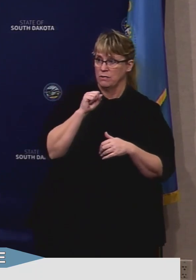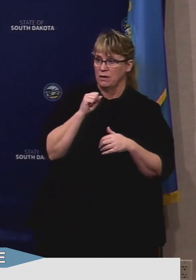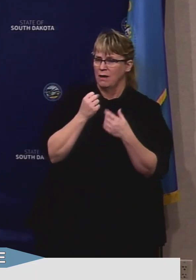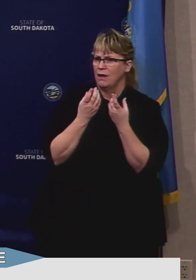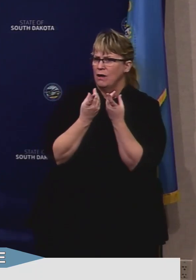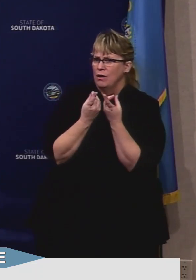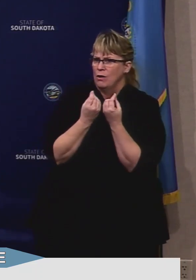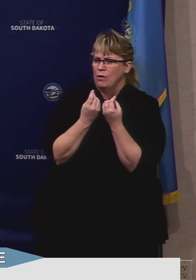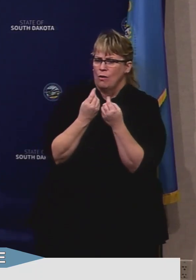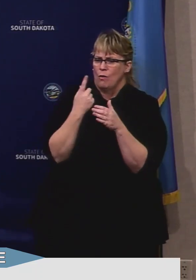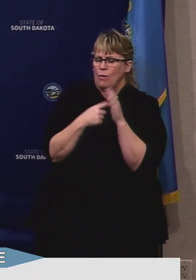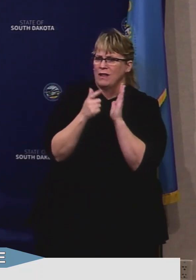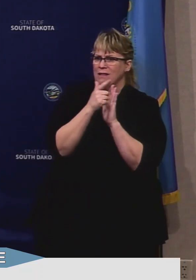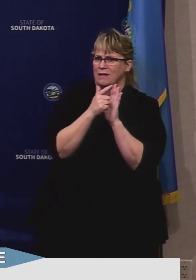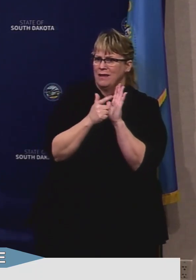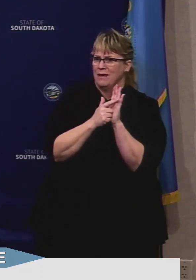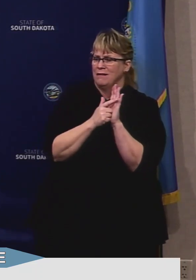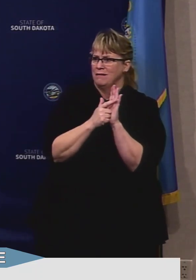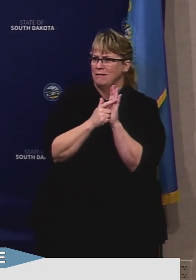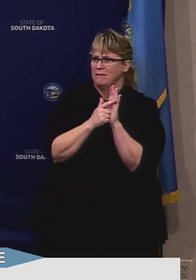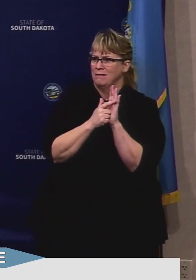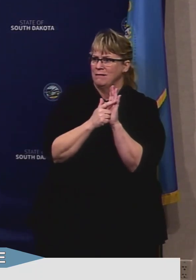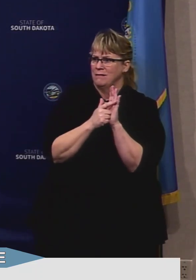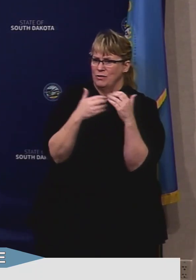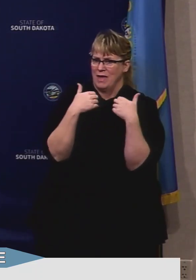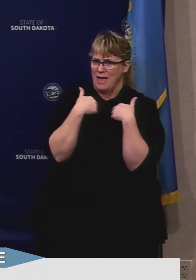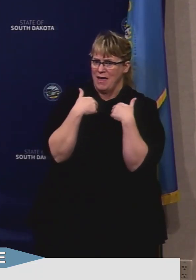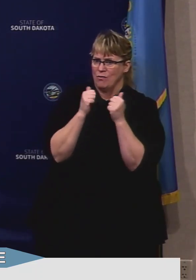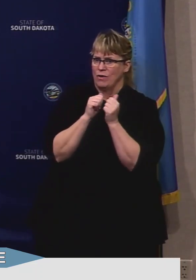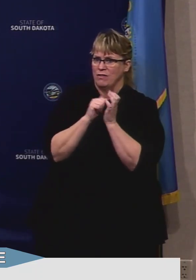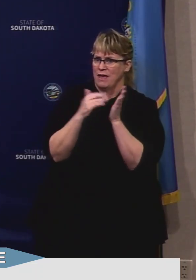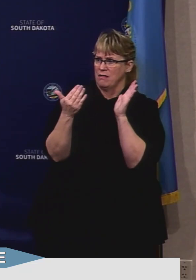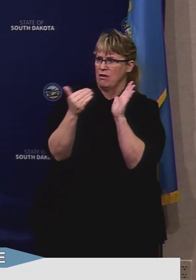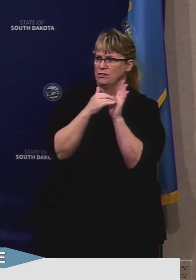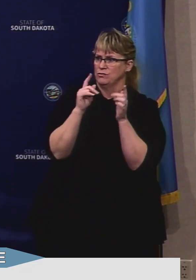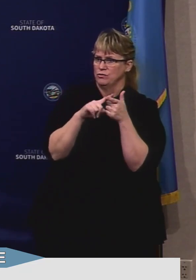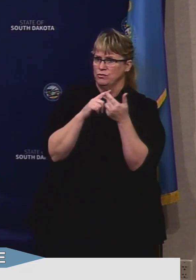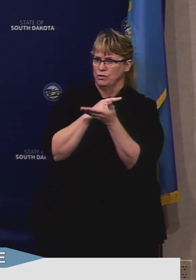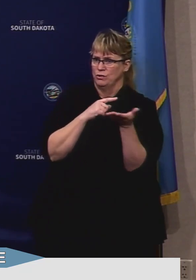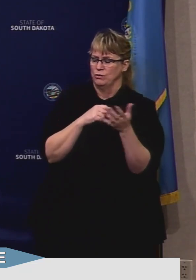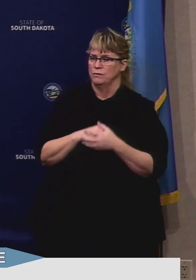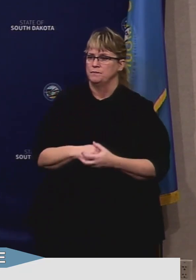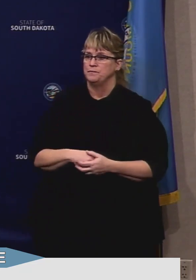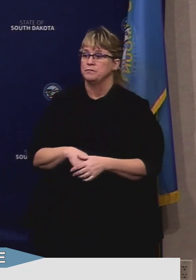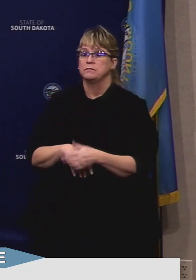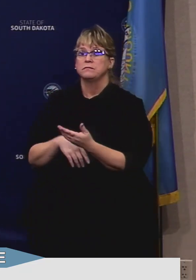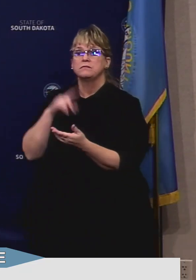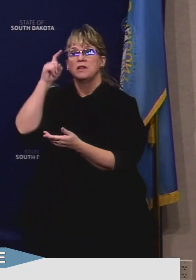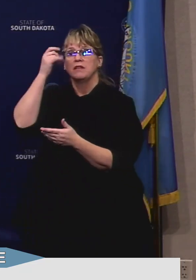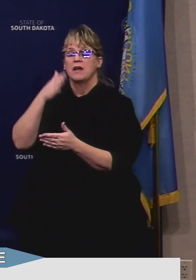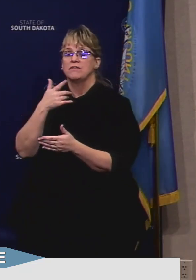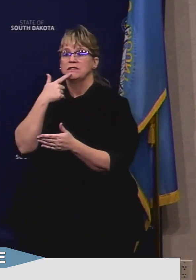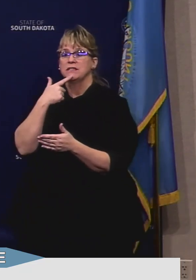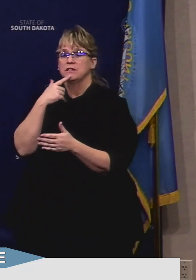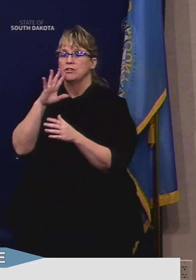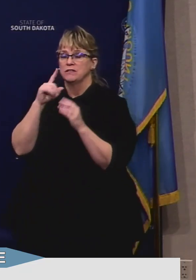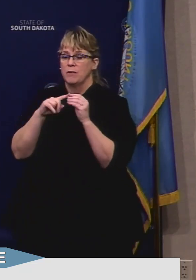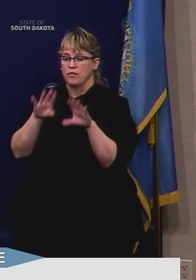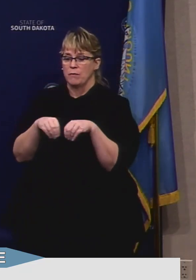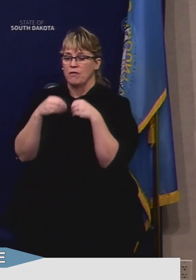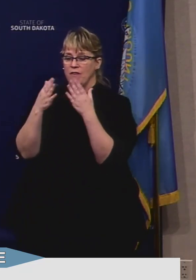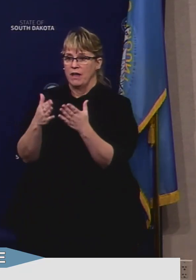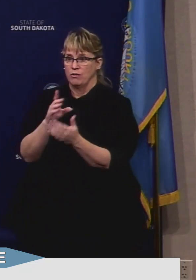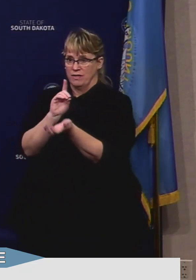what legal grounds would they have to stand on in bringing that lawsuit? Well, this bill specifically addresses the provider,